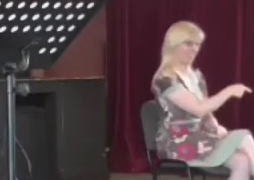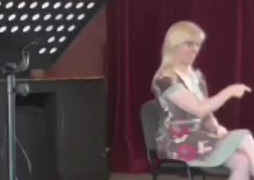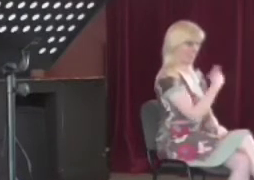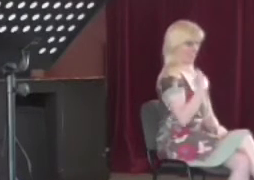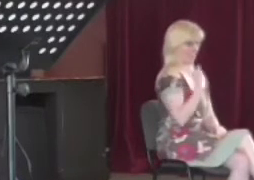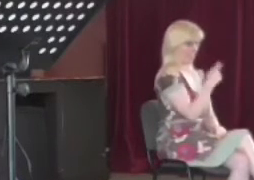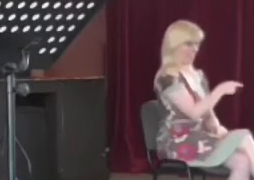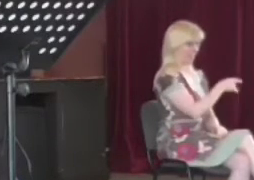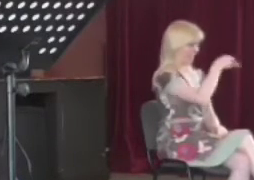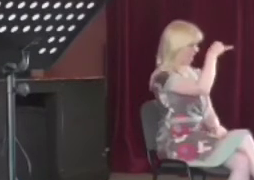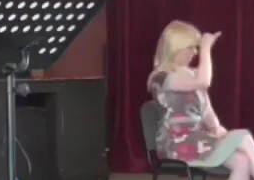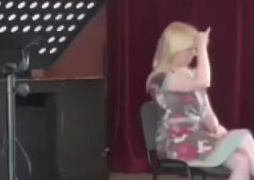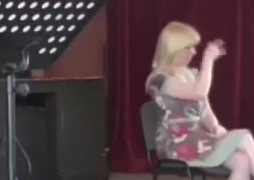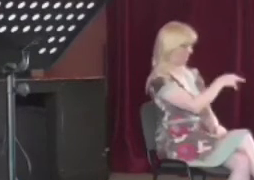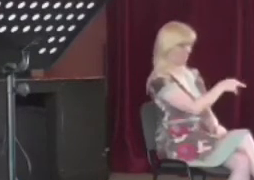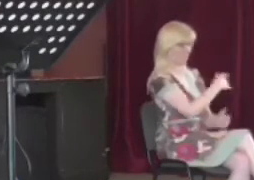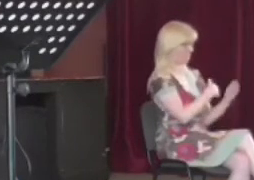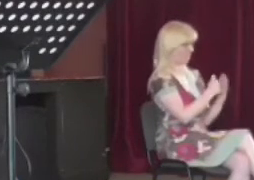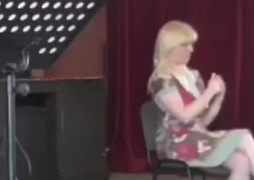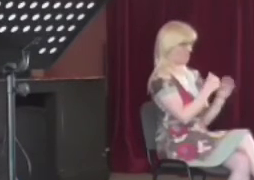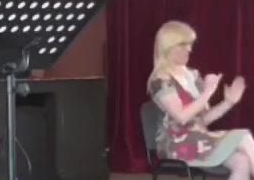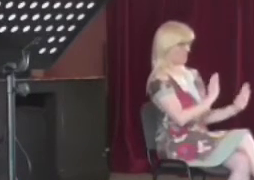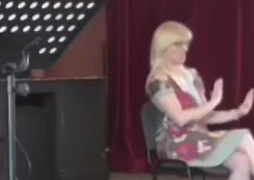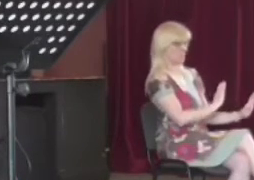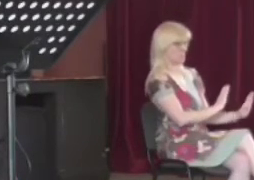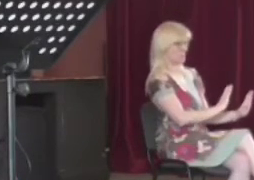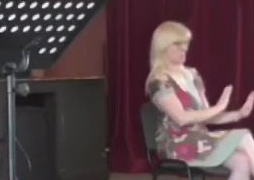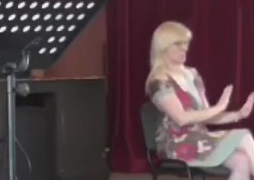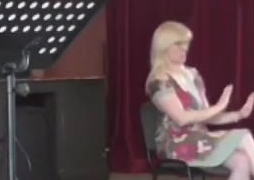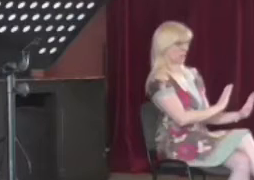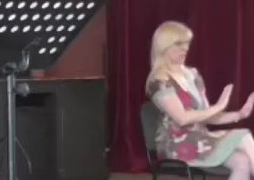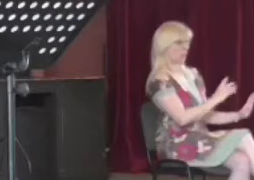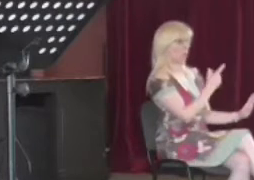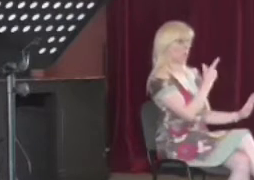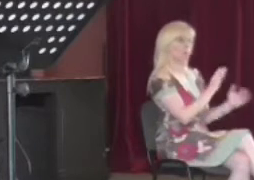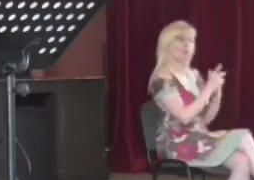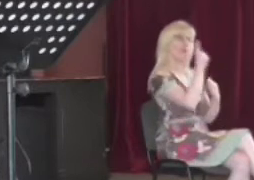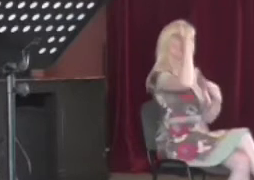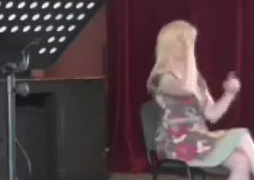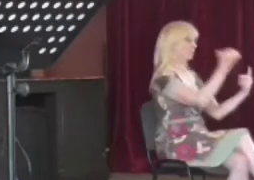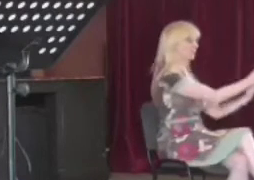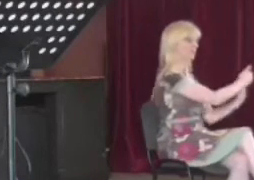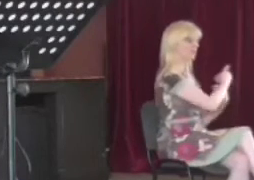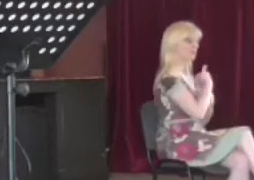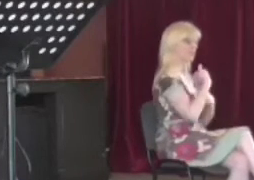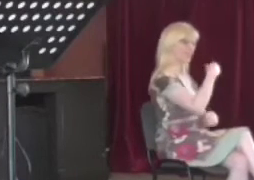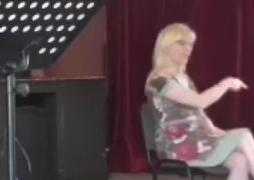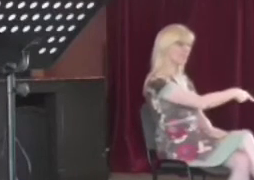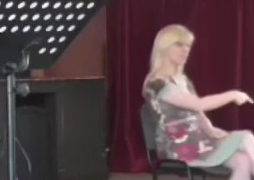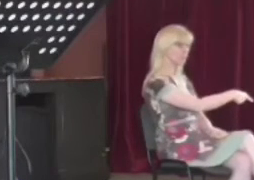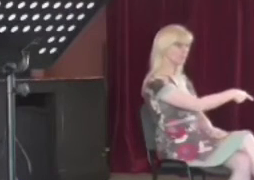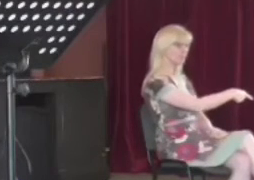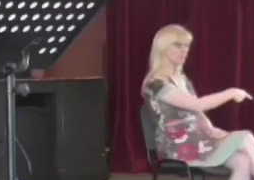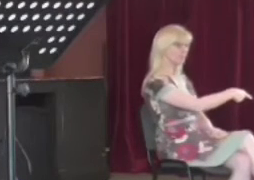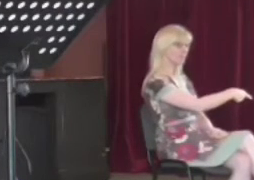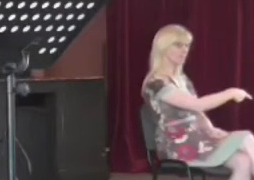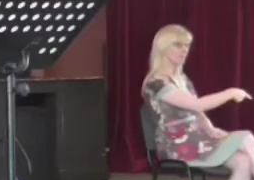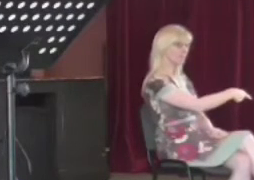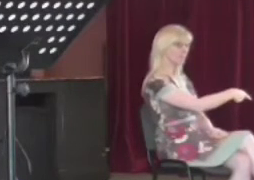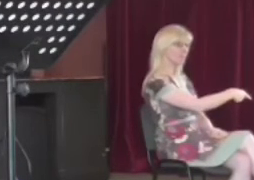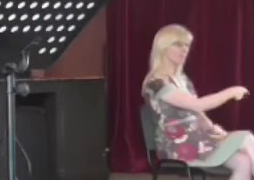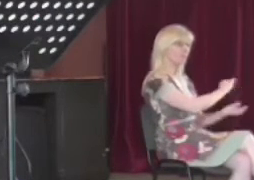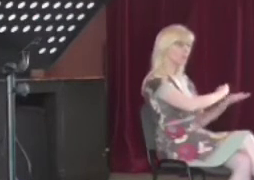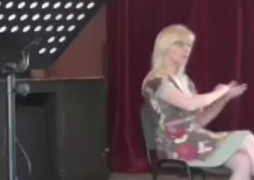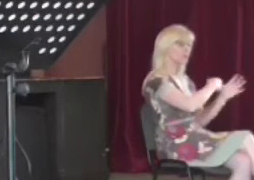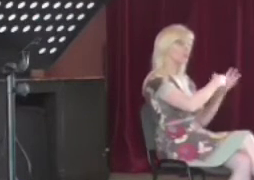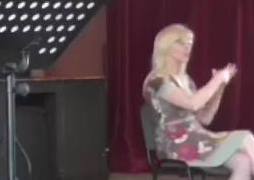can hinder our walk and our relationship with God. And there are things that can stop us from doing the primary things that